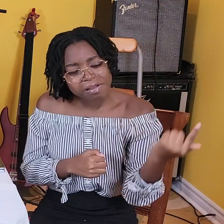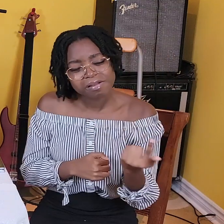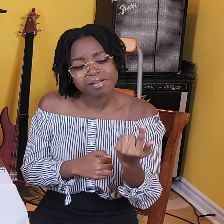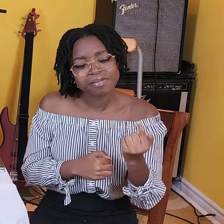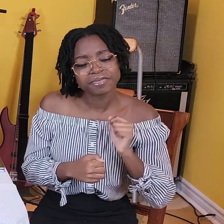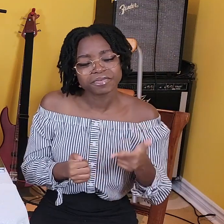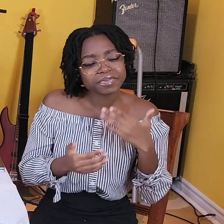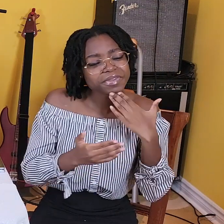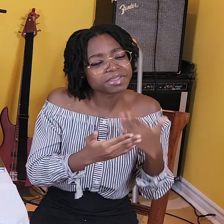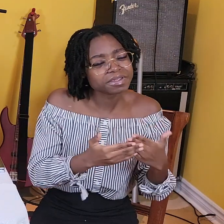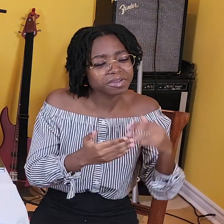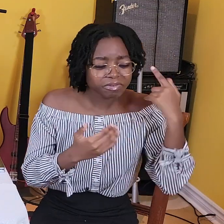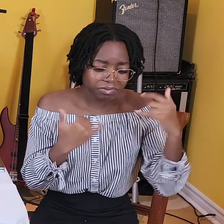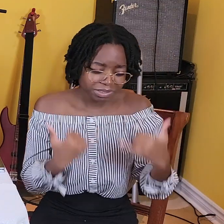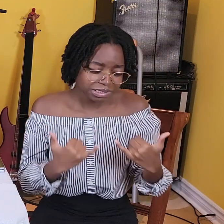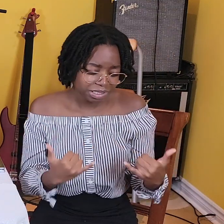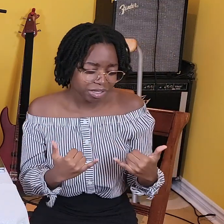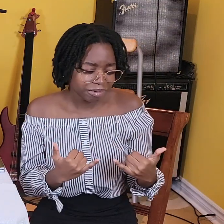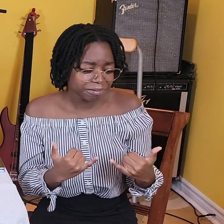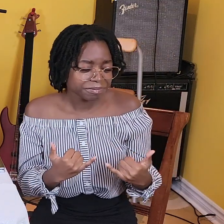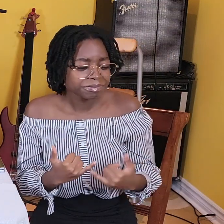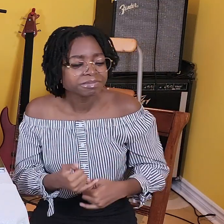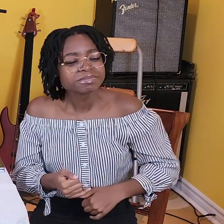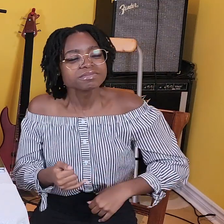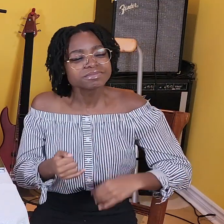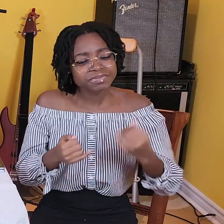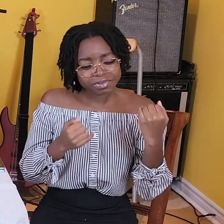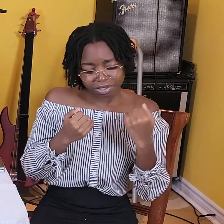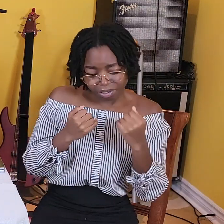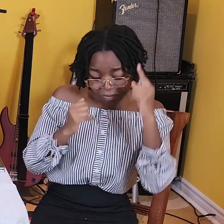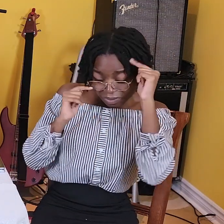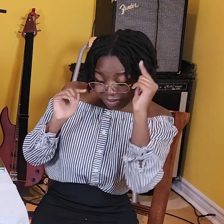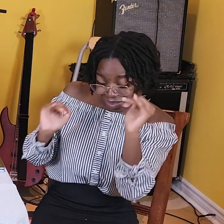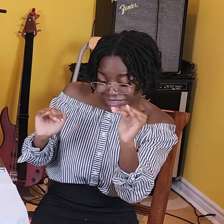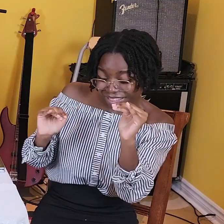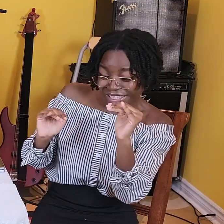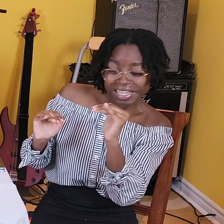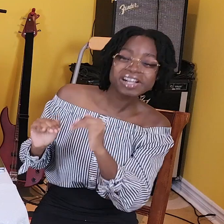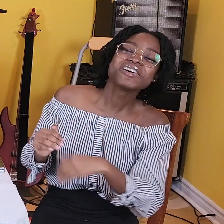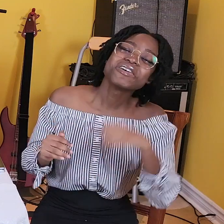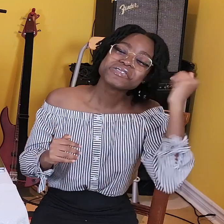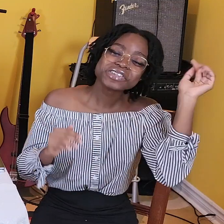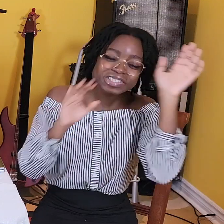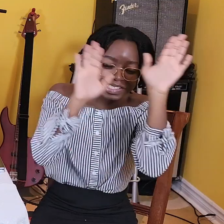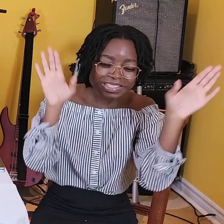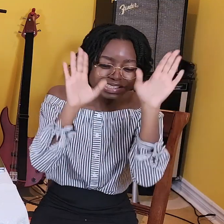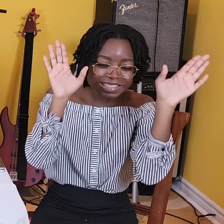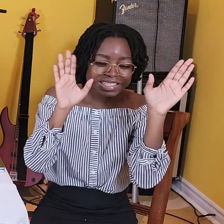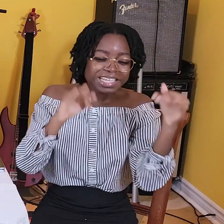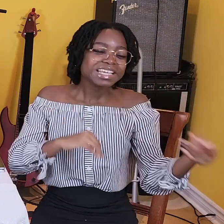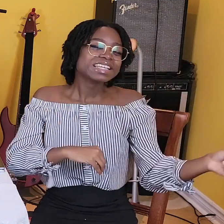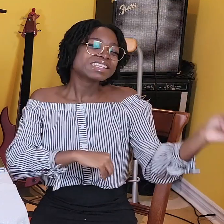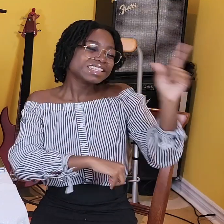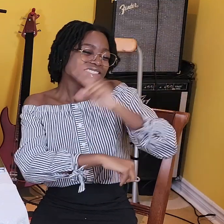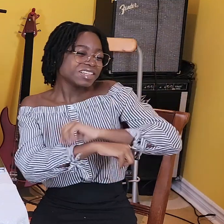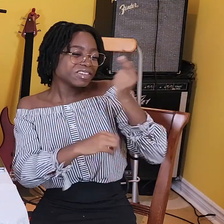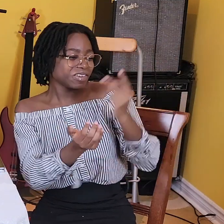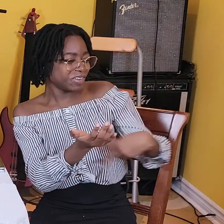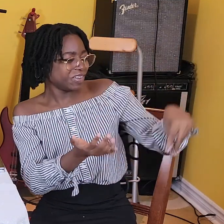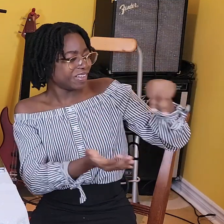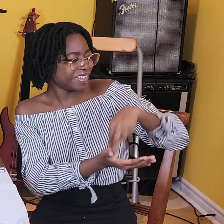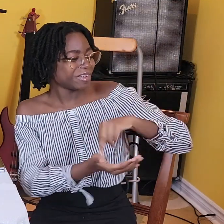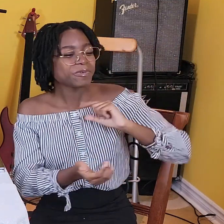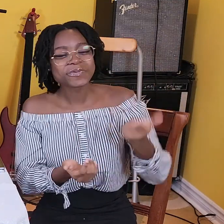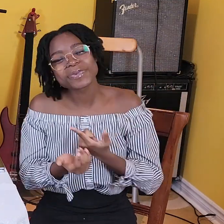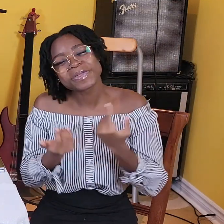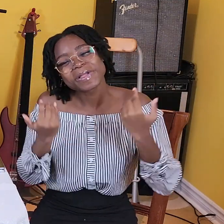you for this day. As we look forward to Sunday when you rose from the grave, we are already rejoicing because we